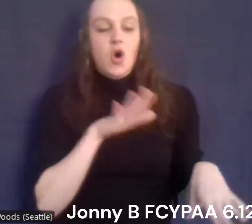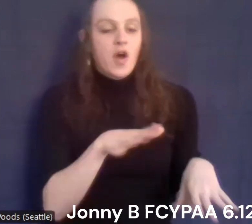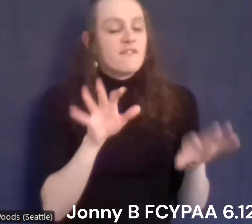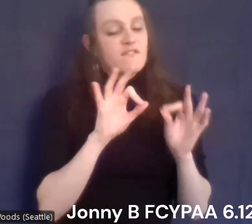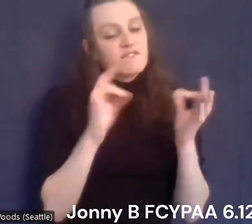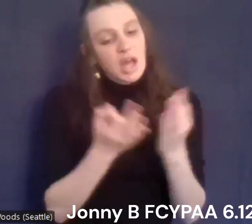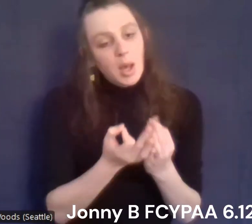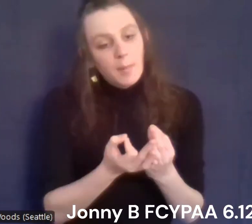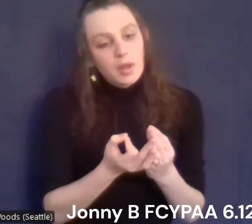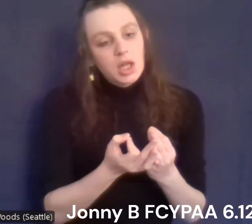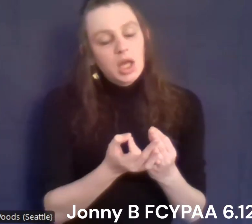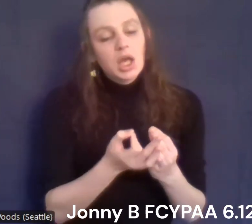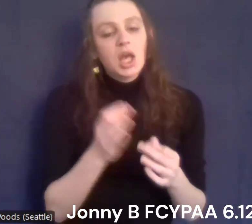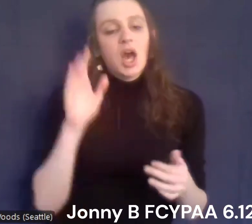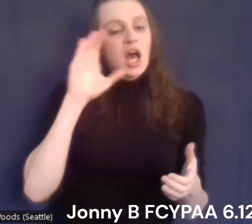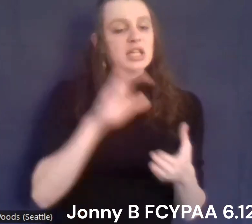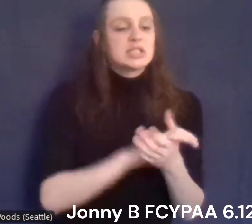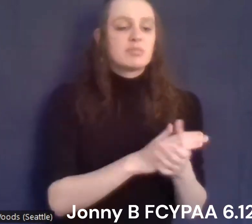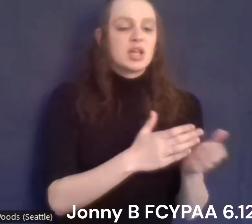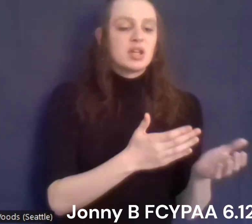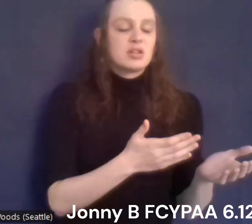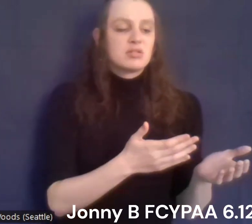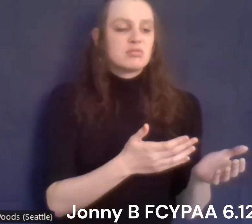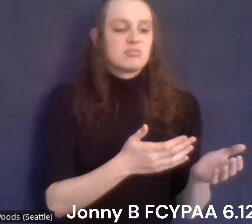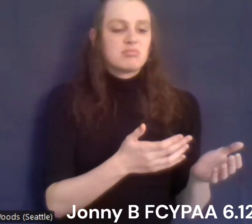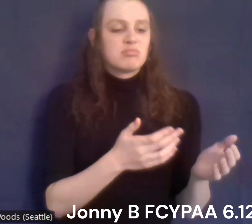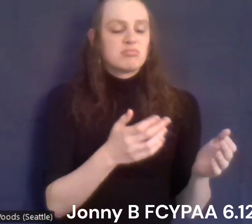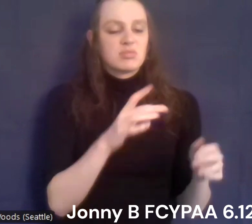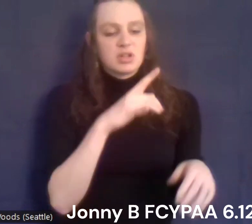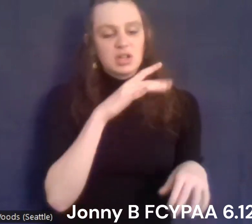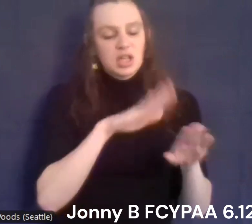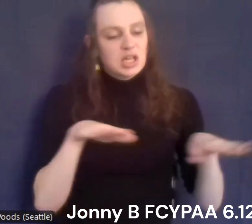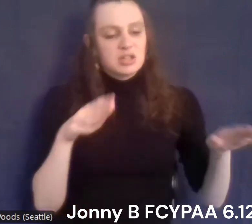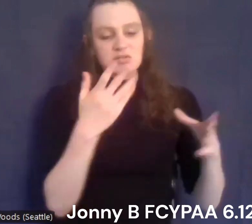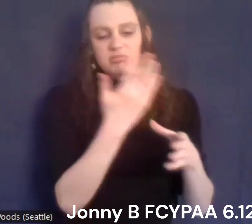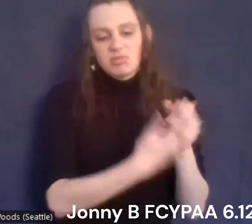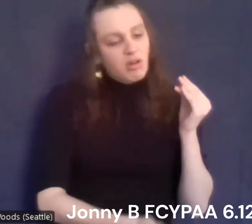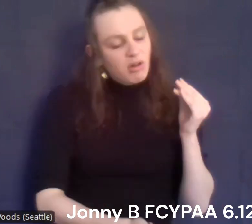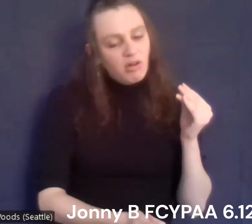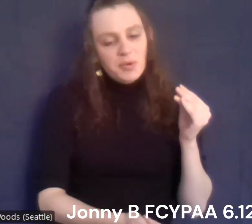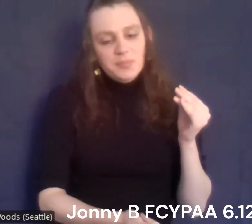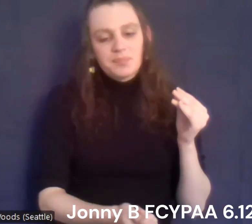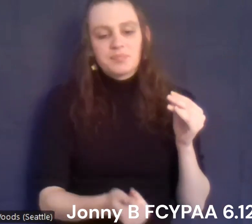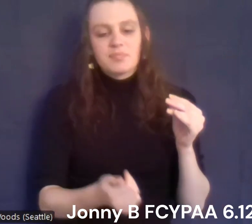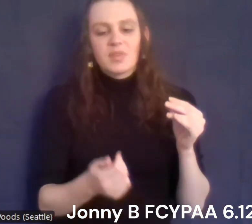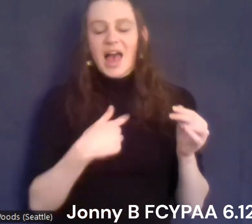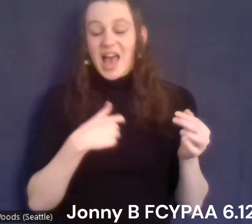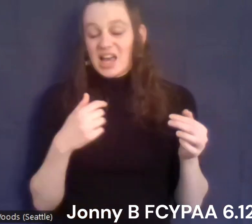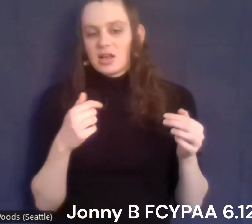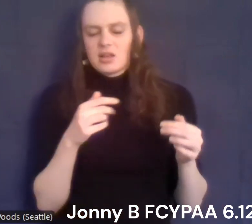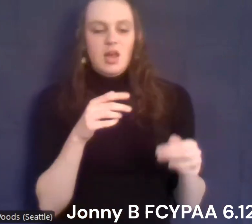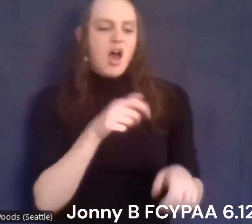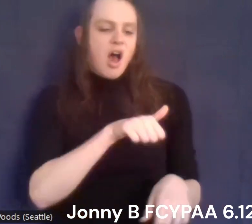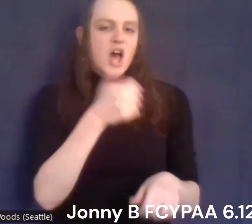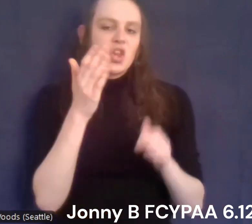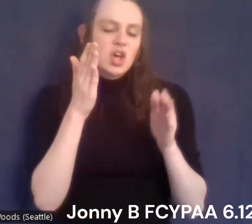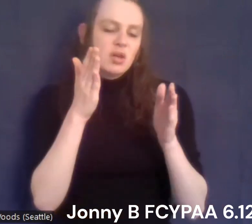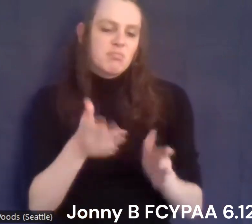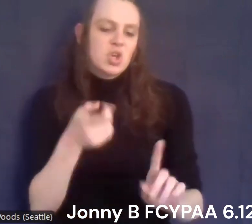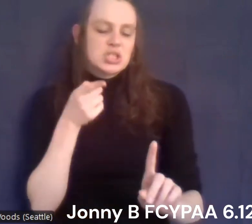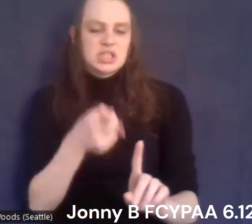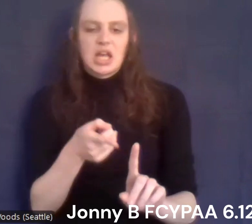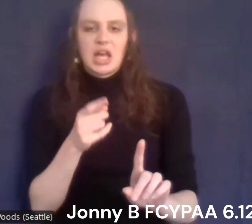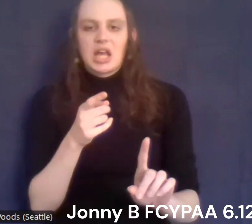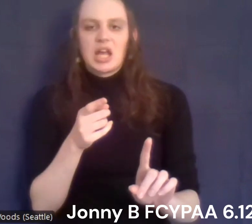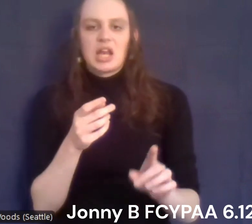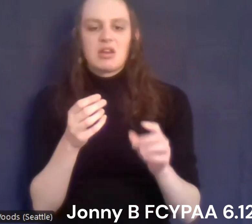gone. This guy lost his house. Like they have all these consequences, and like, what did I have? I had to take a